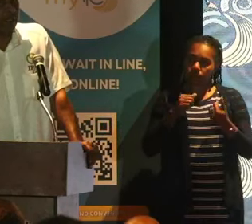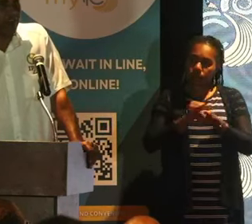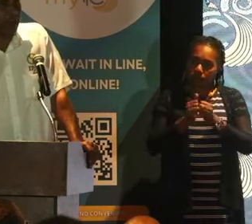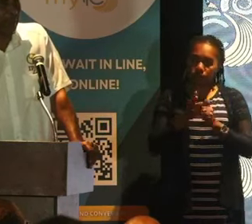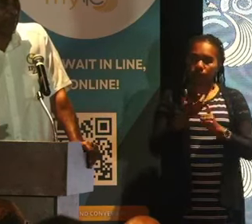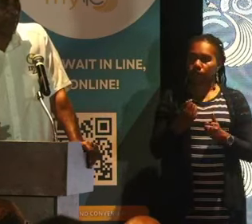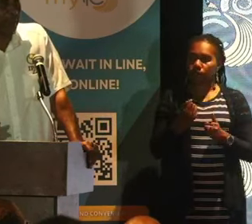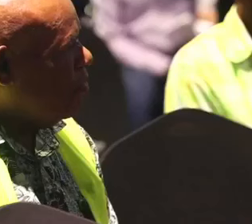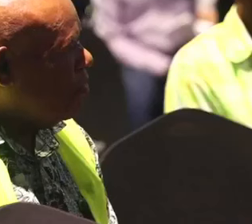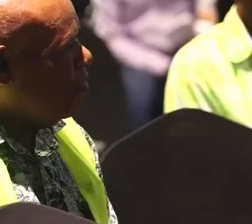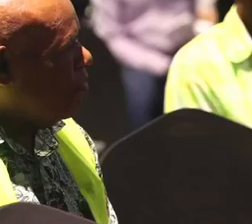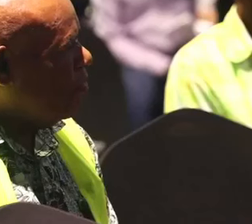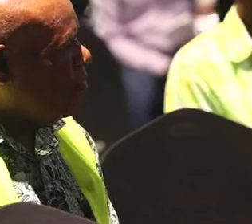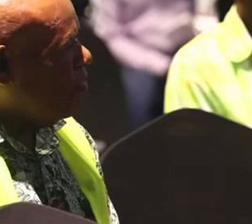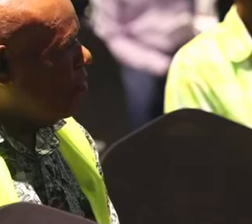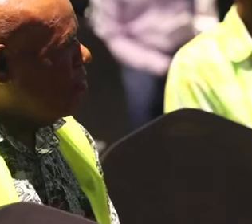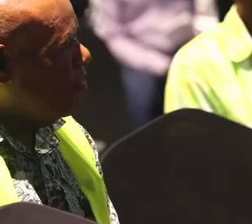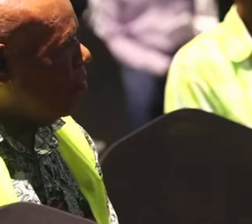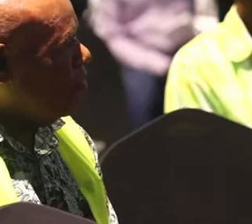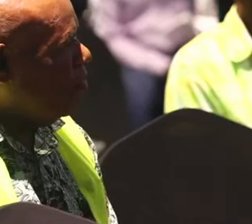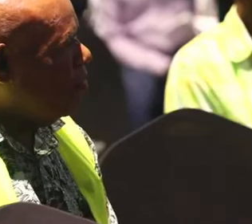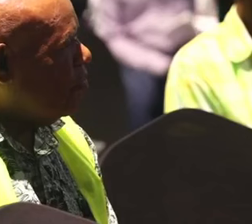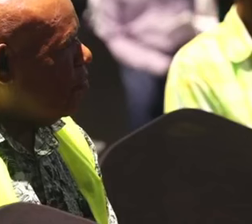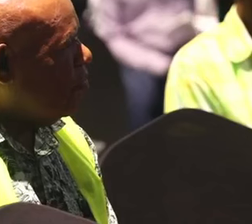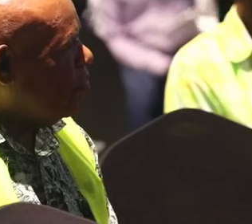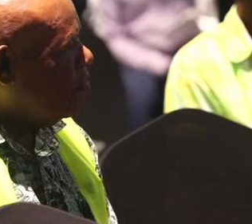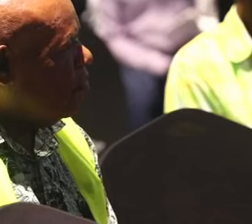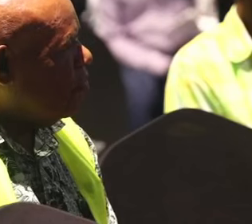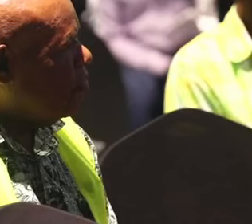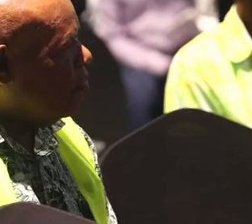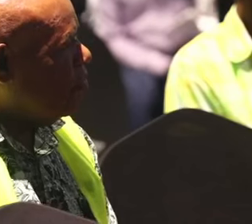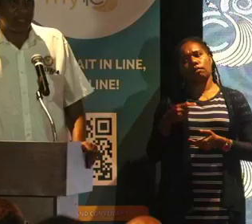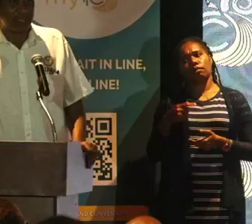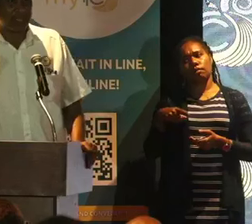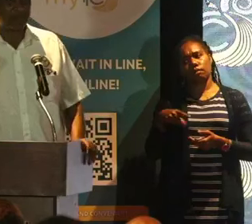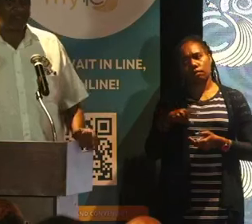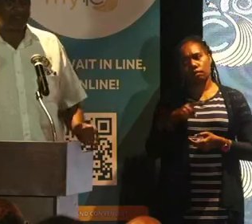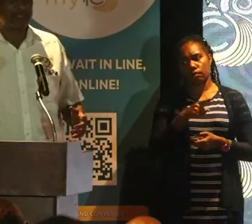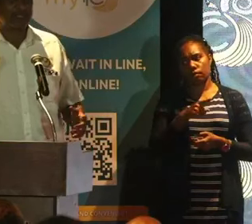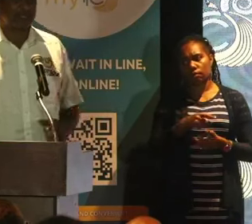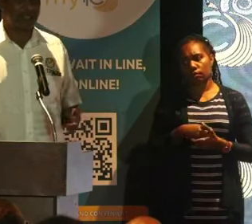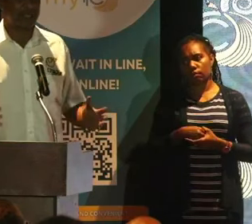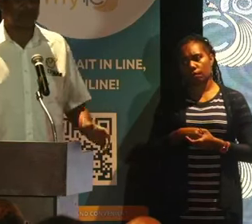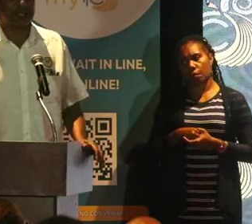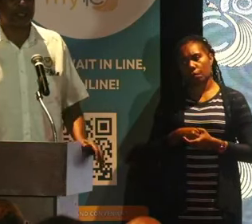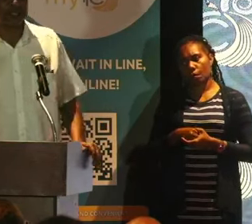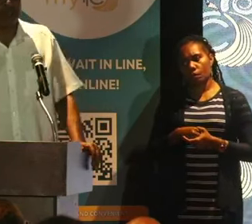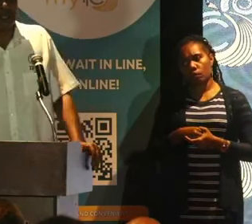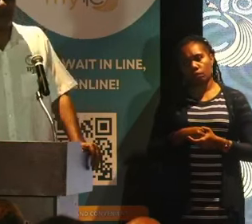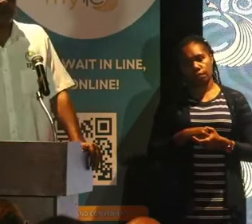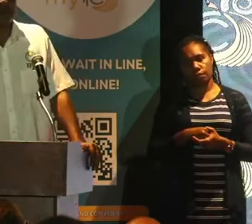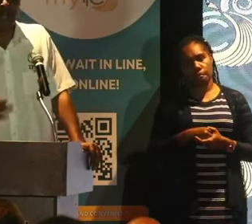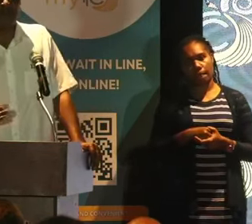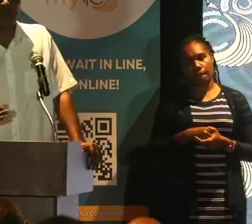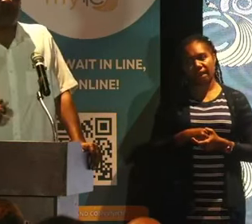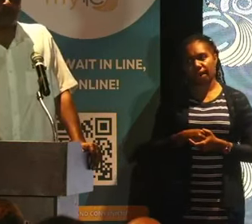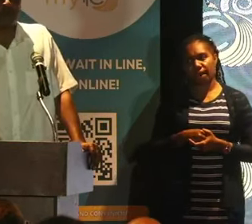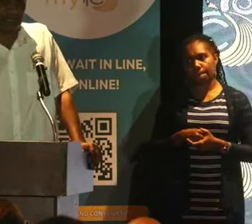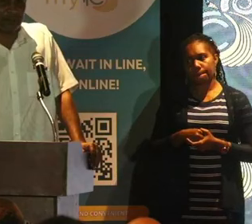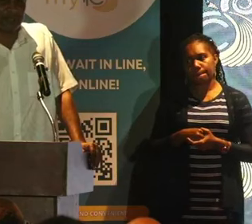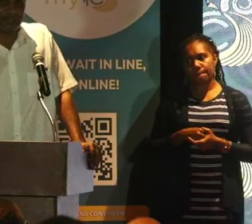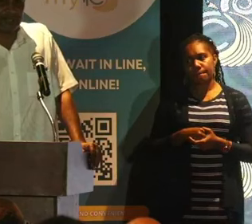because why I said that everybody is clapping is. It was in a way. Sometimes we are our